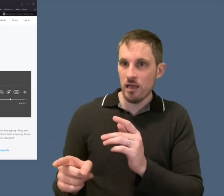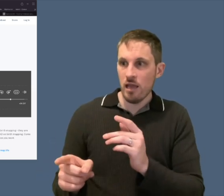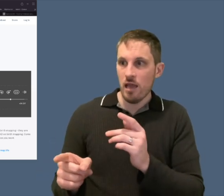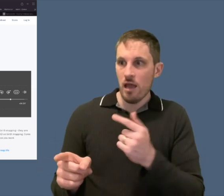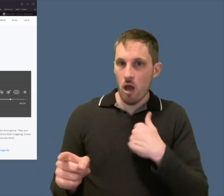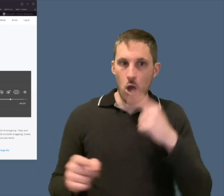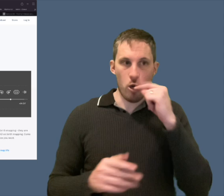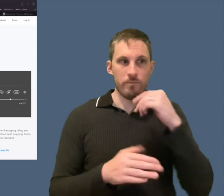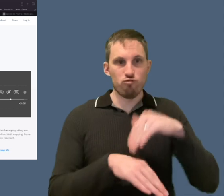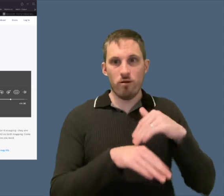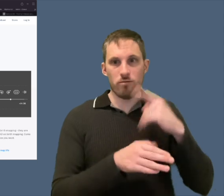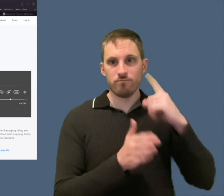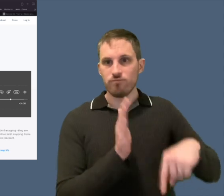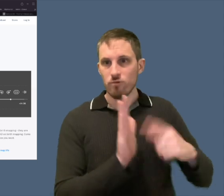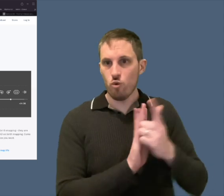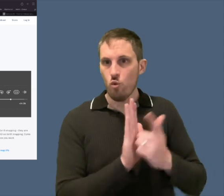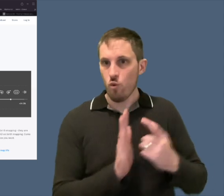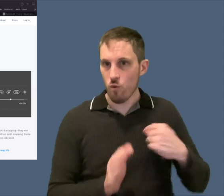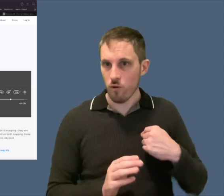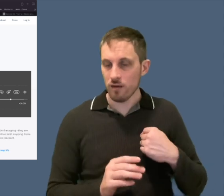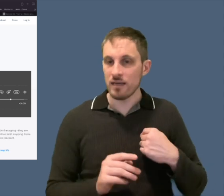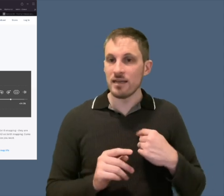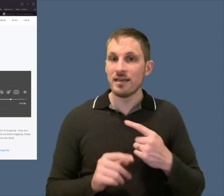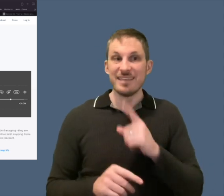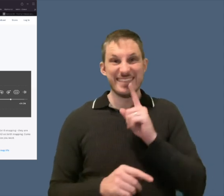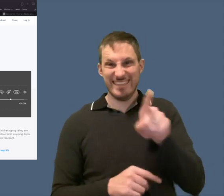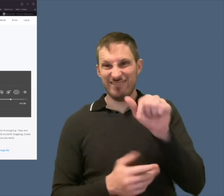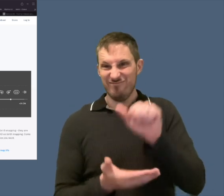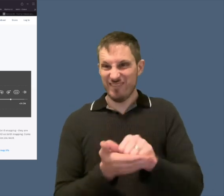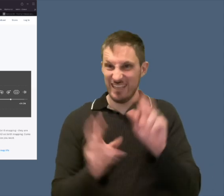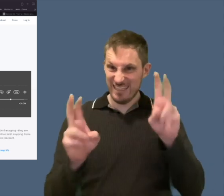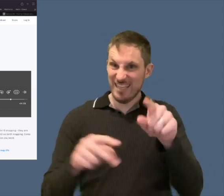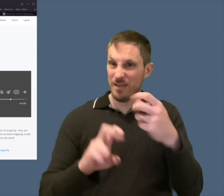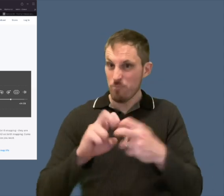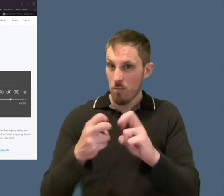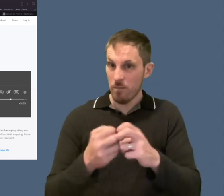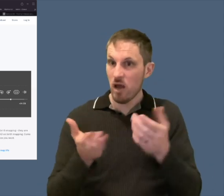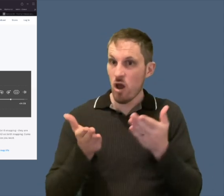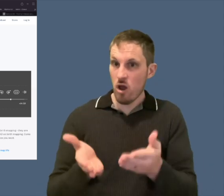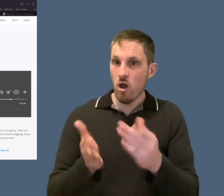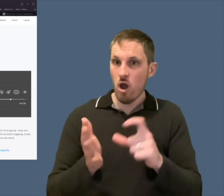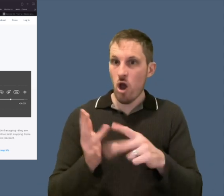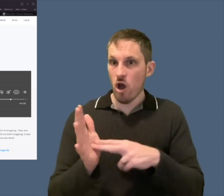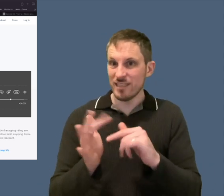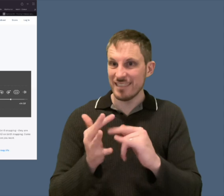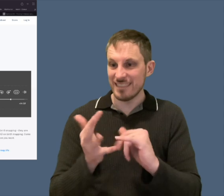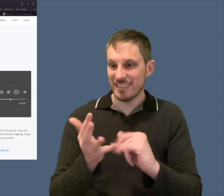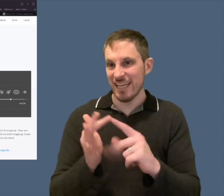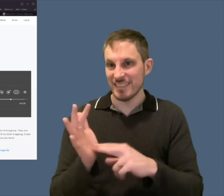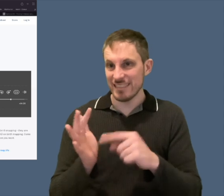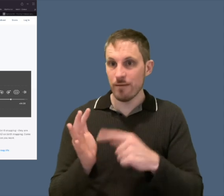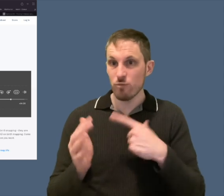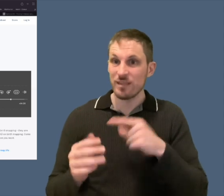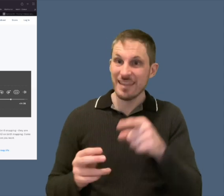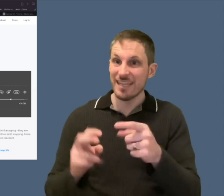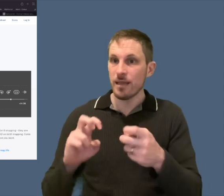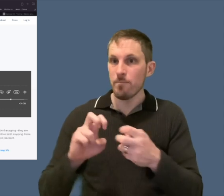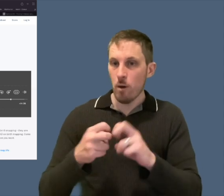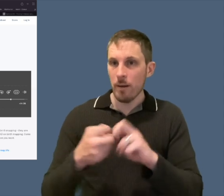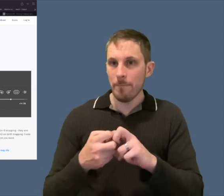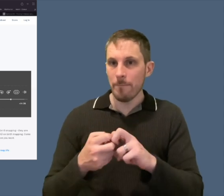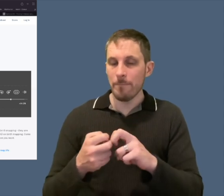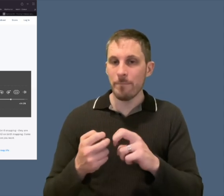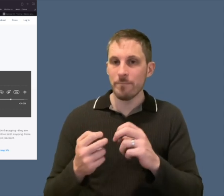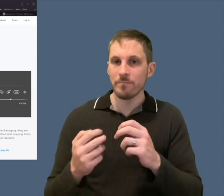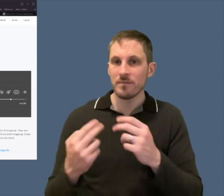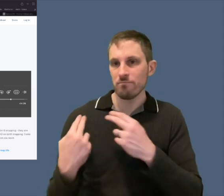right. And that's the problem with consent. The consent is there because it's a process that helps relieve that